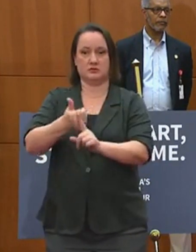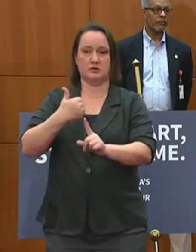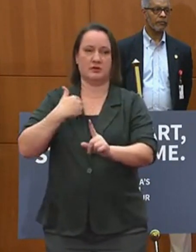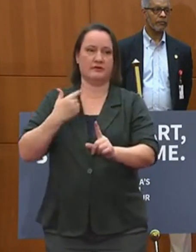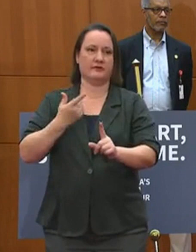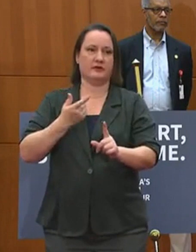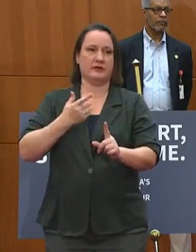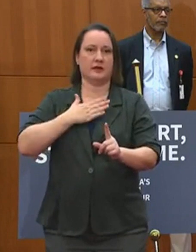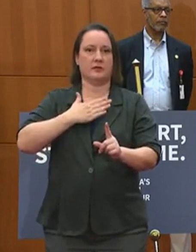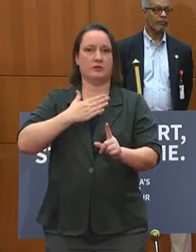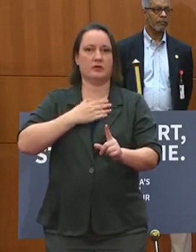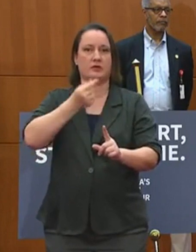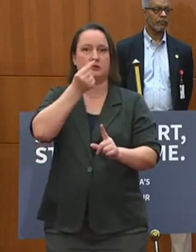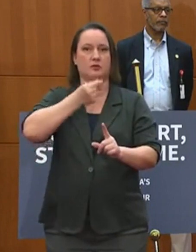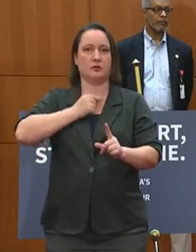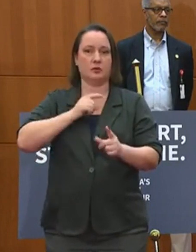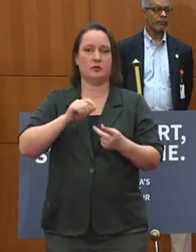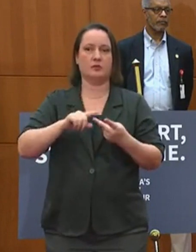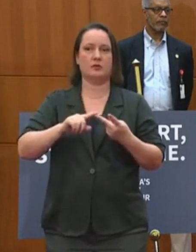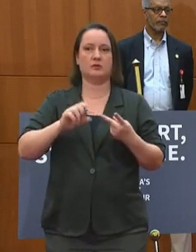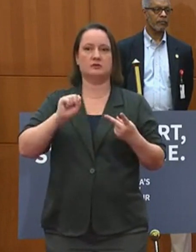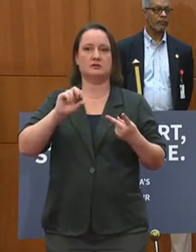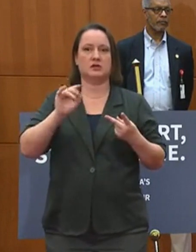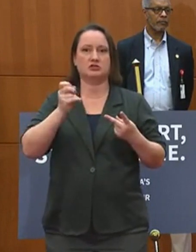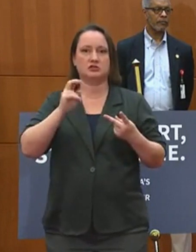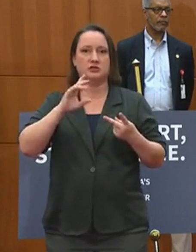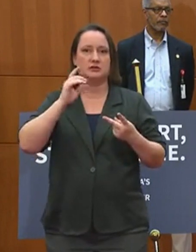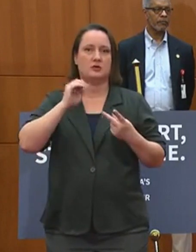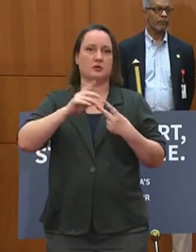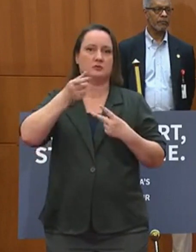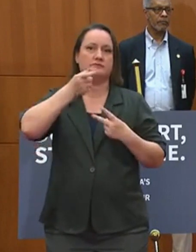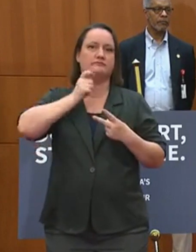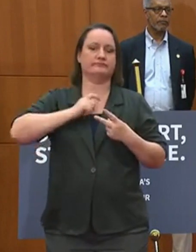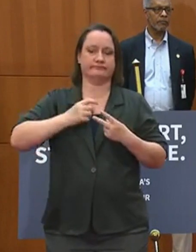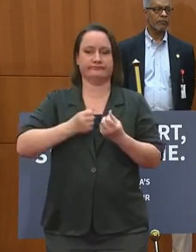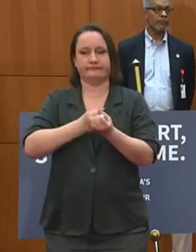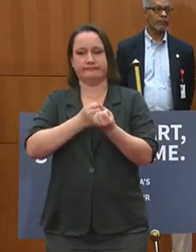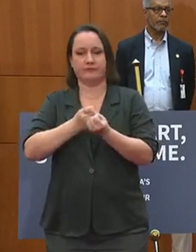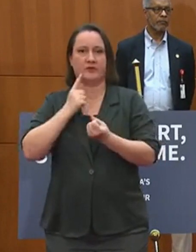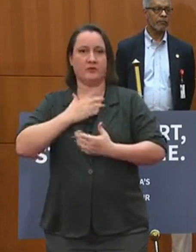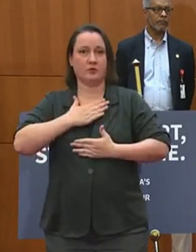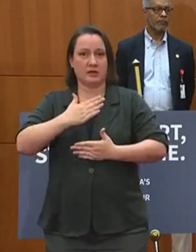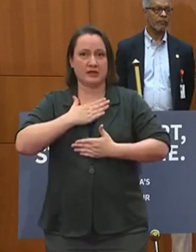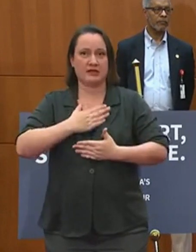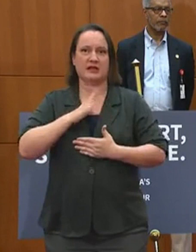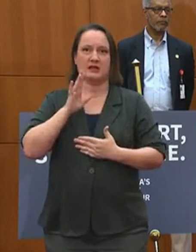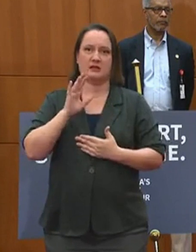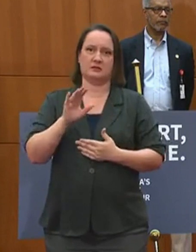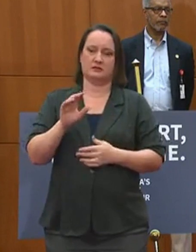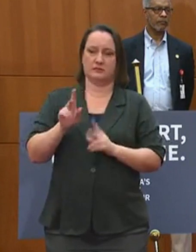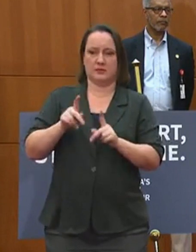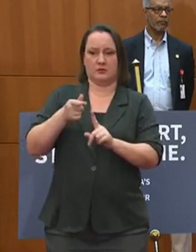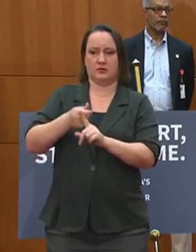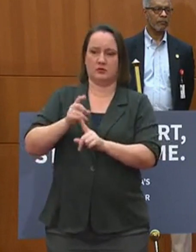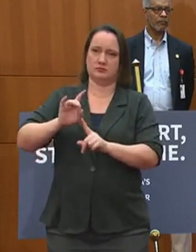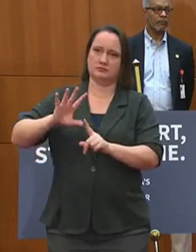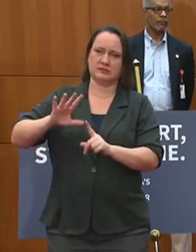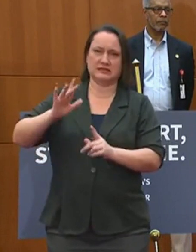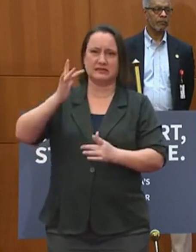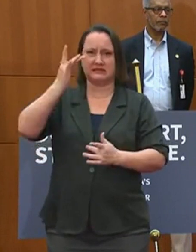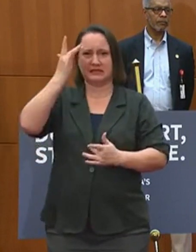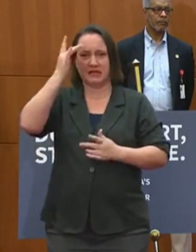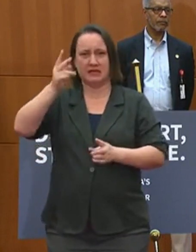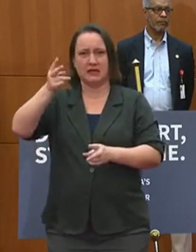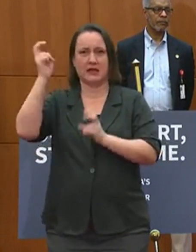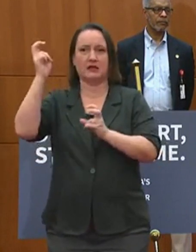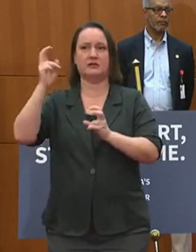breathing tube in and are getting suctioned and being intubated, who are critically ill, that is a particular time where it's at highest